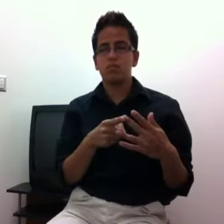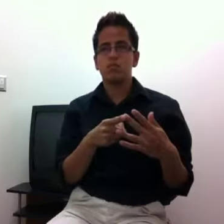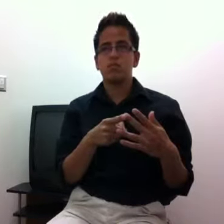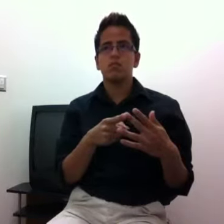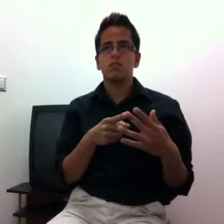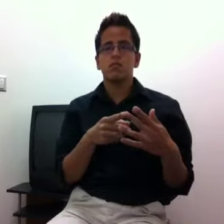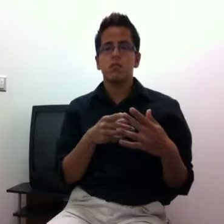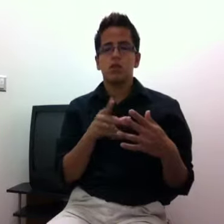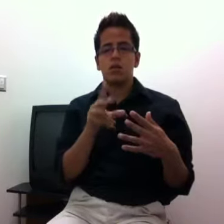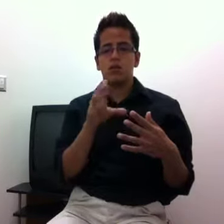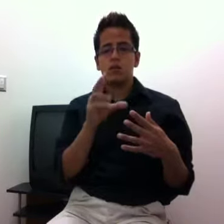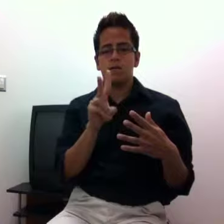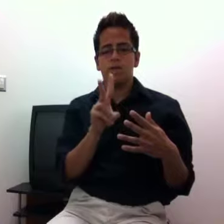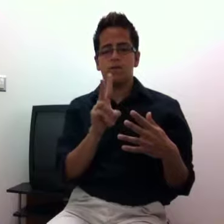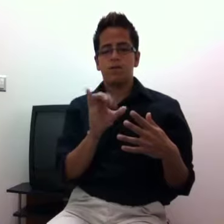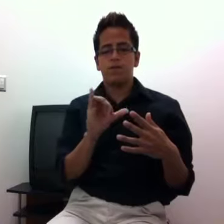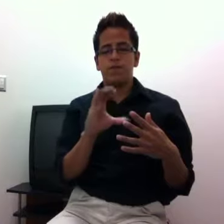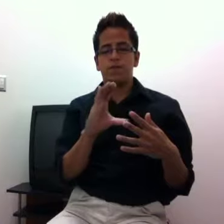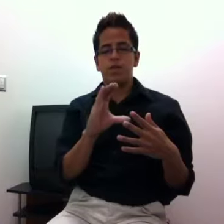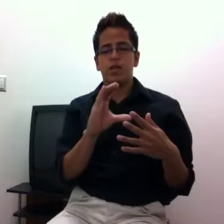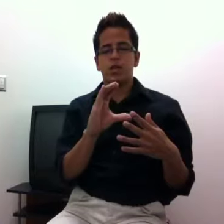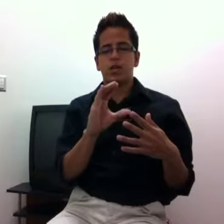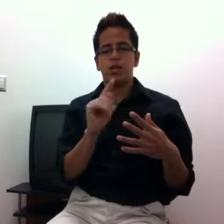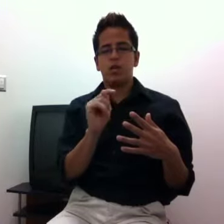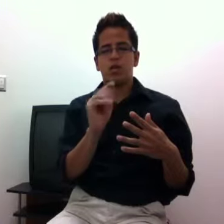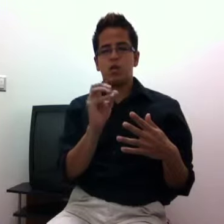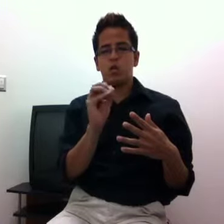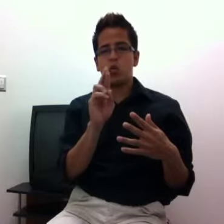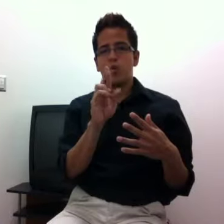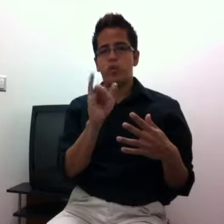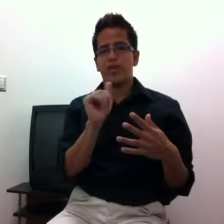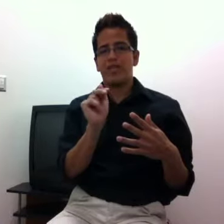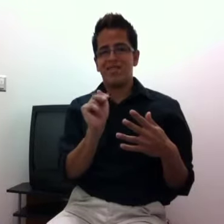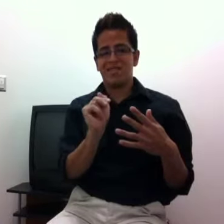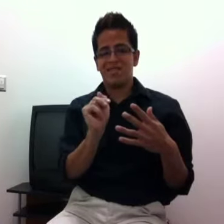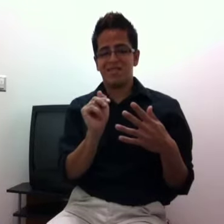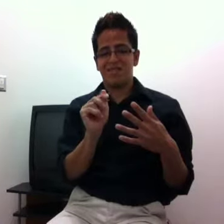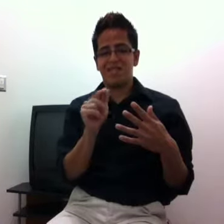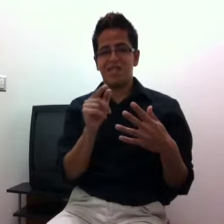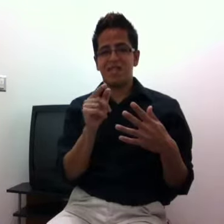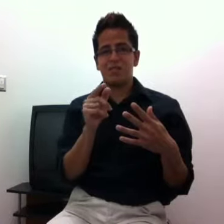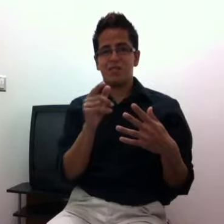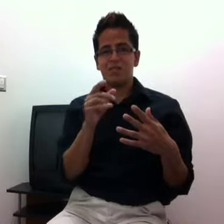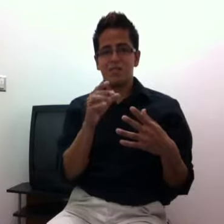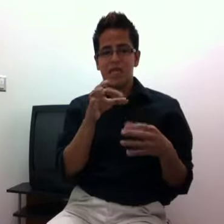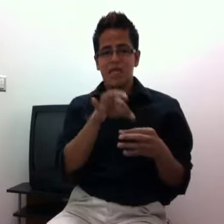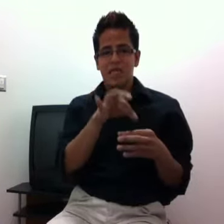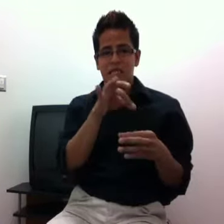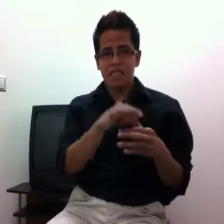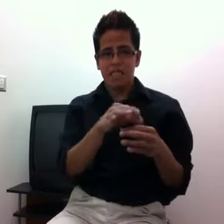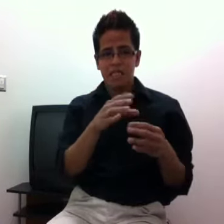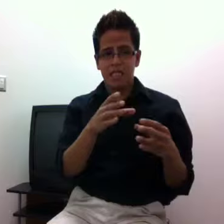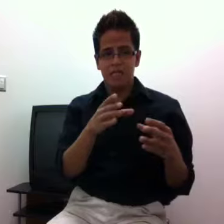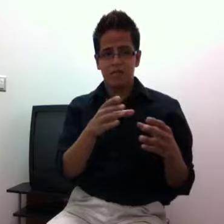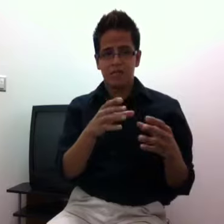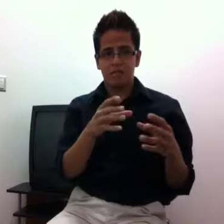then also in the room you would see a beautiful chaise longue for reclining on.